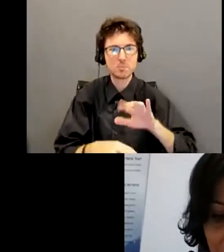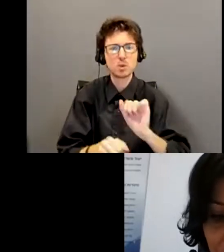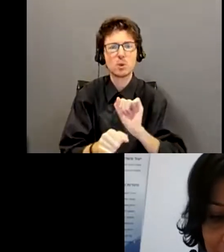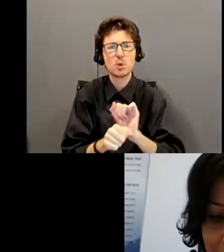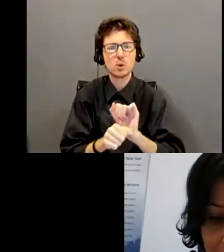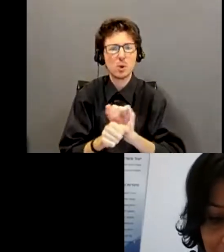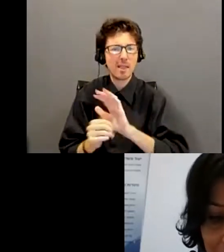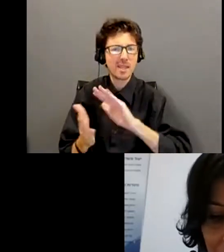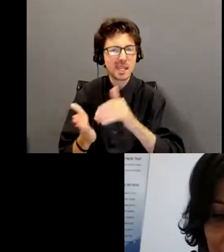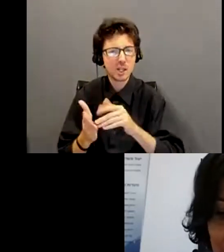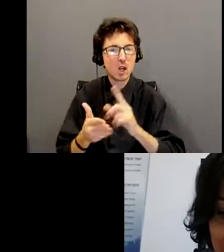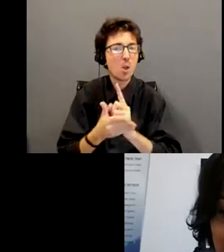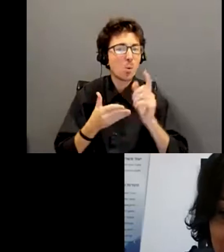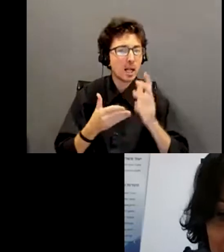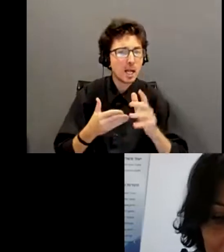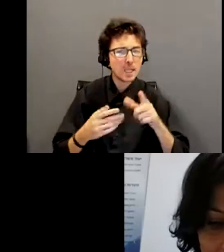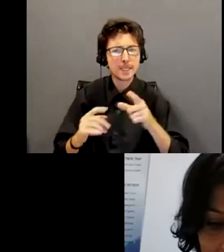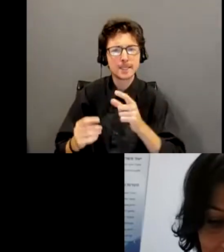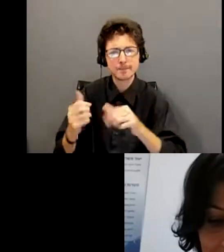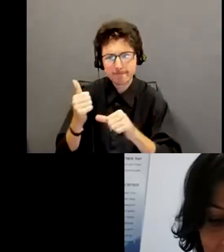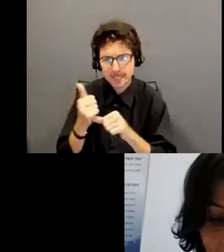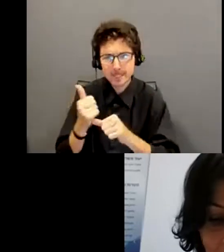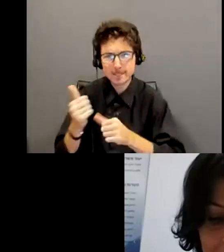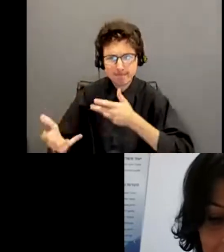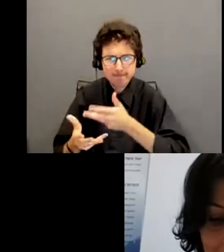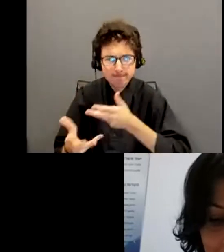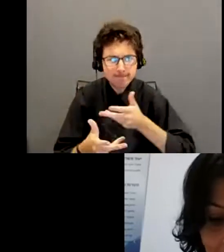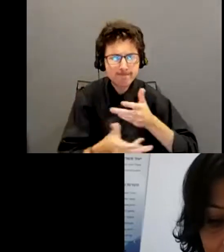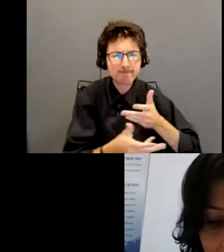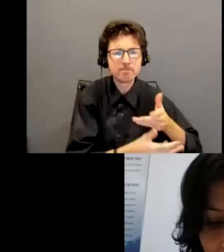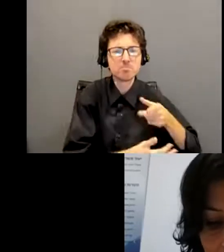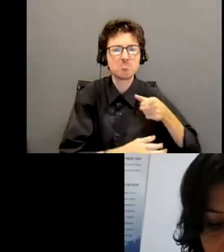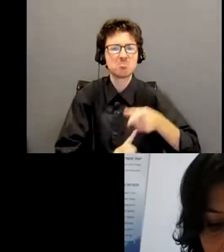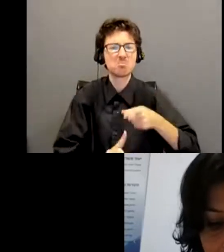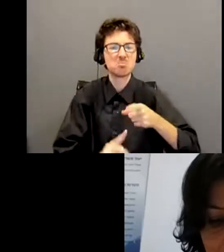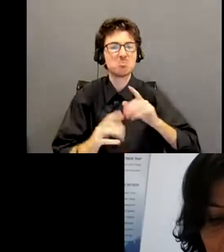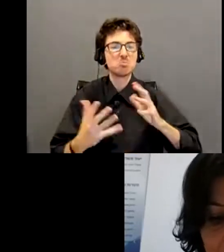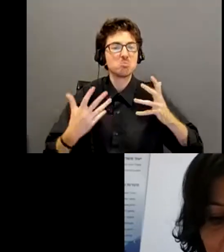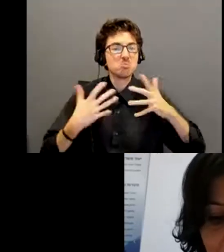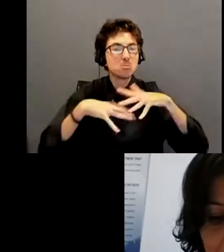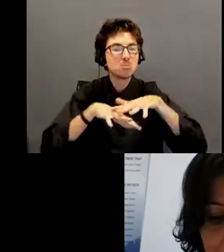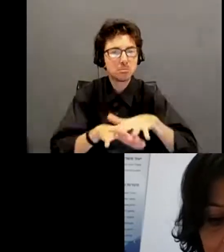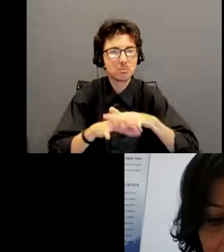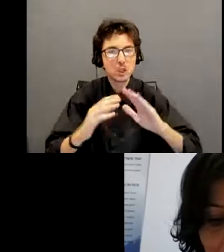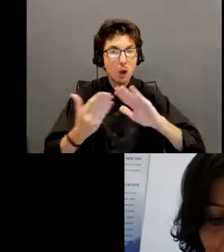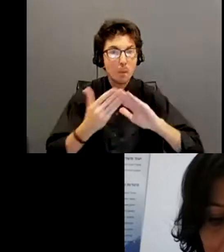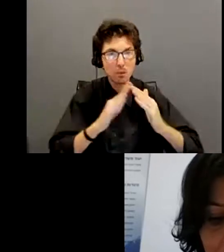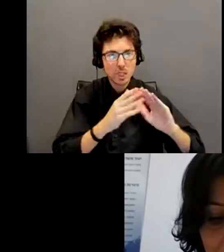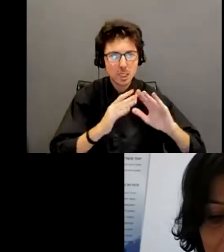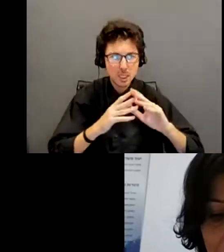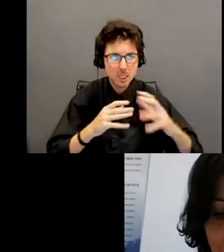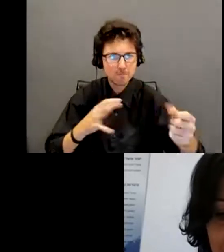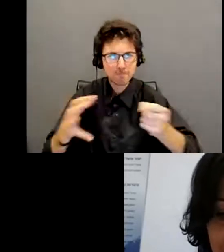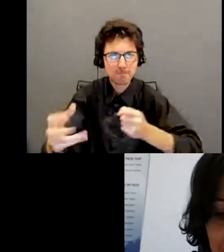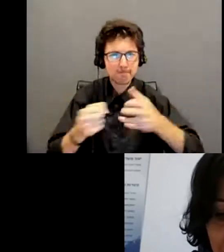came from Wadi Ara region and its environs. Altogether are more than 40 volunteers, most of whom attend from high